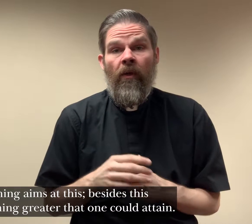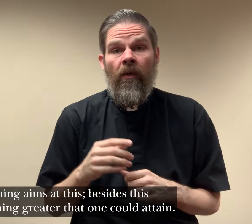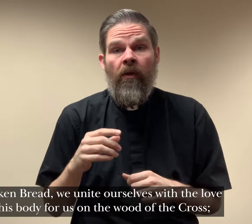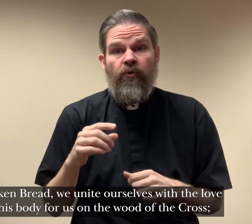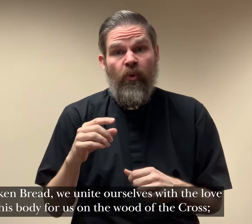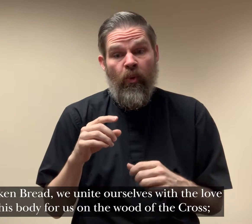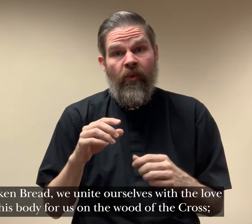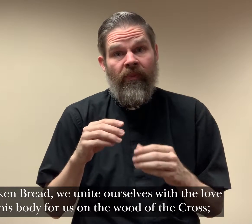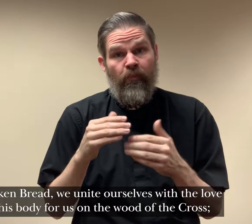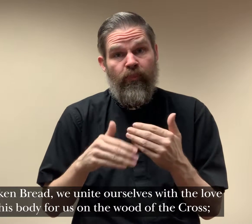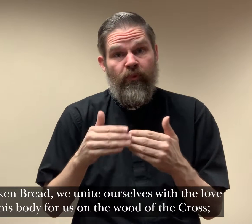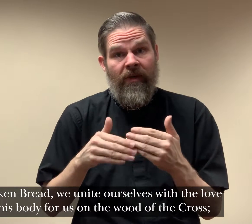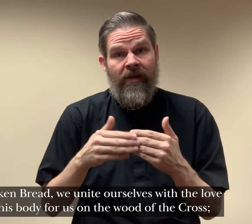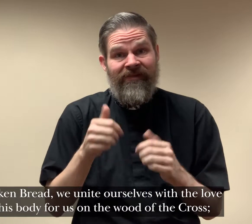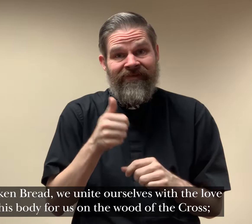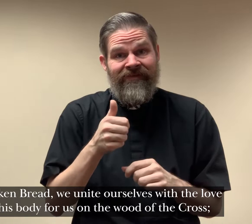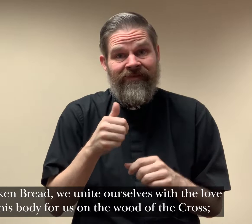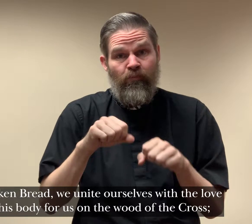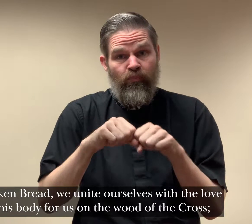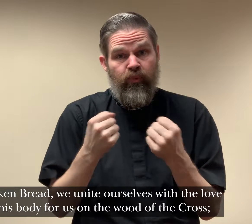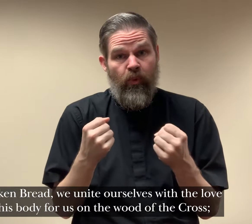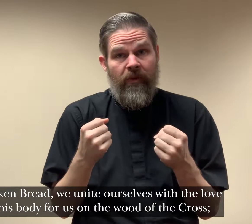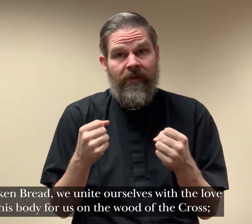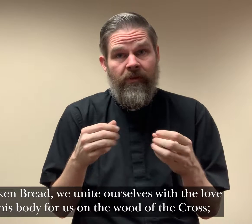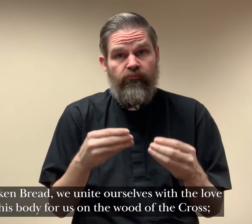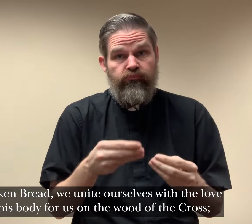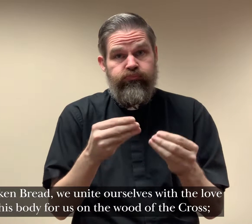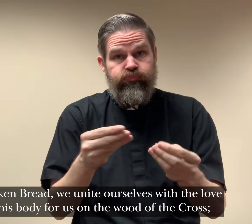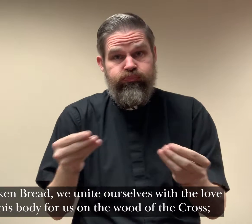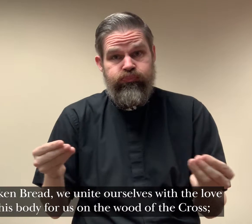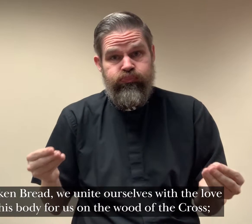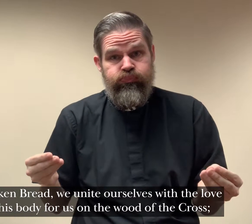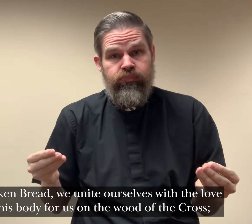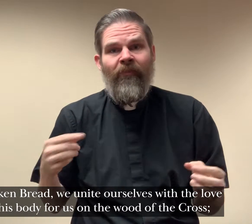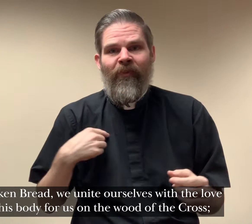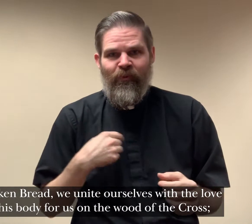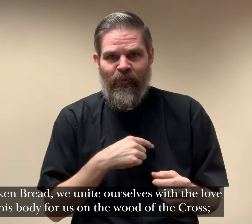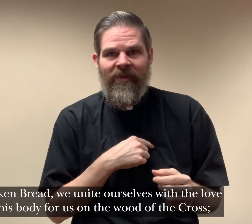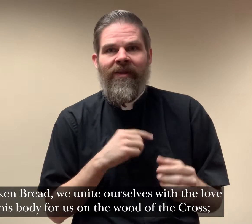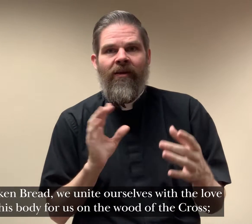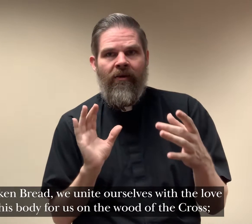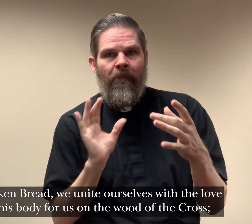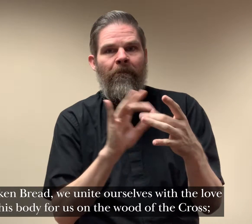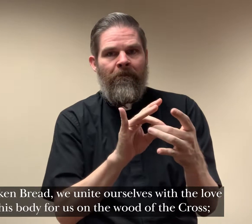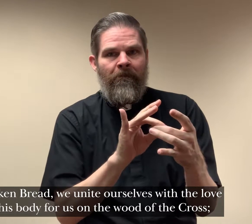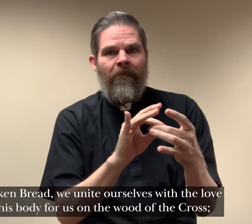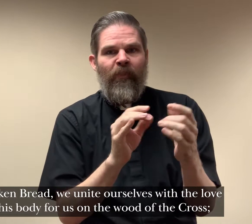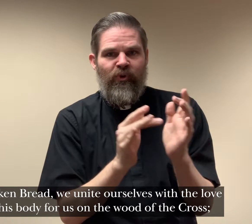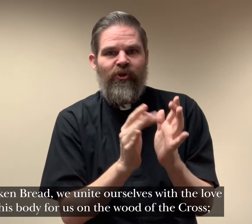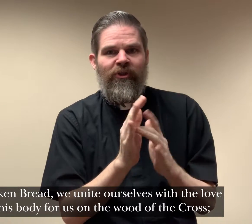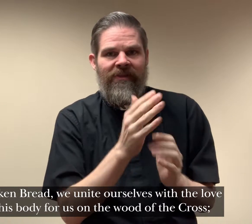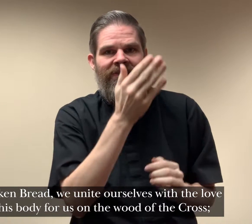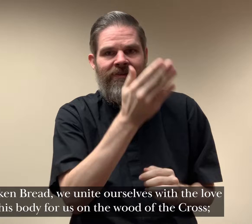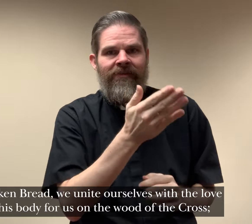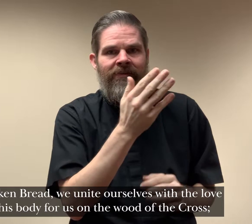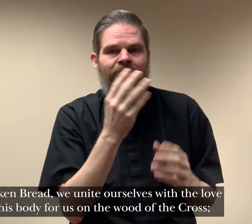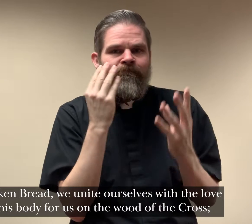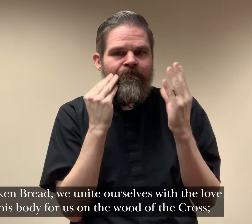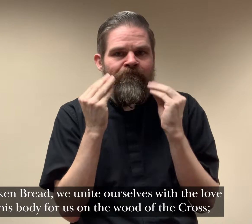When we eat the broken bread, we unite ourselves with the love of Jesus who gave his body for us on the wood of the cross.